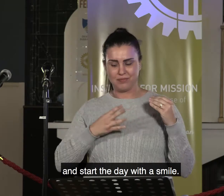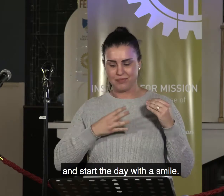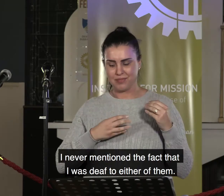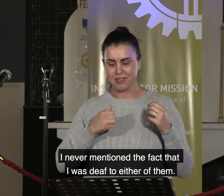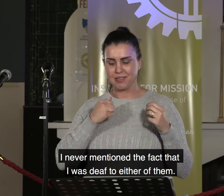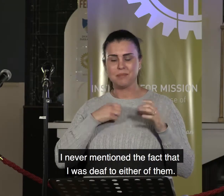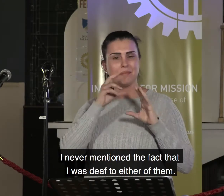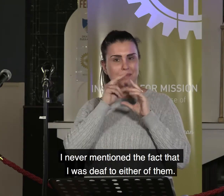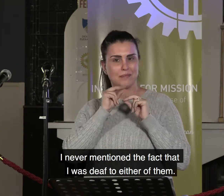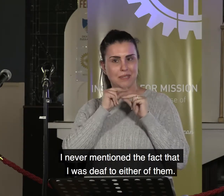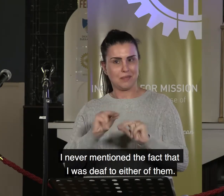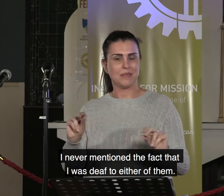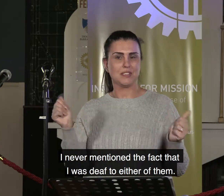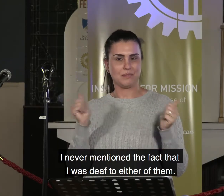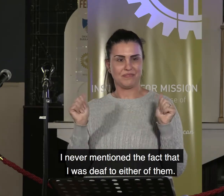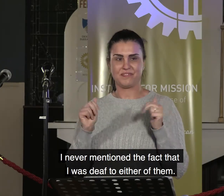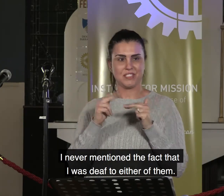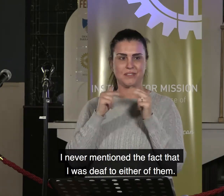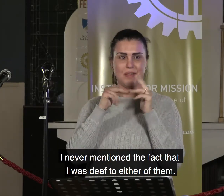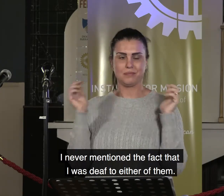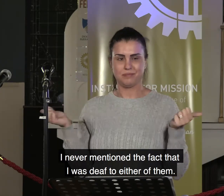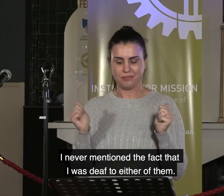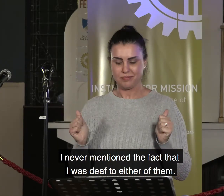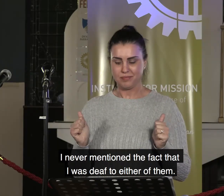I never mentioned the fact that I was deaf to either of them.